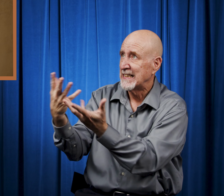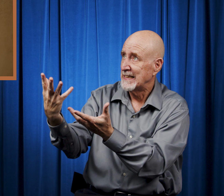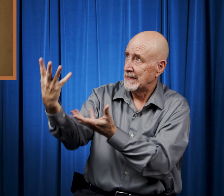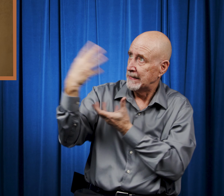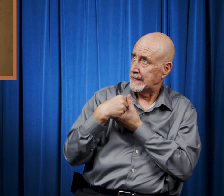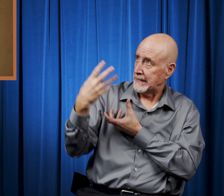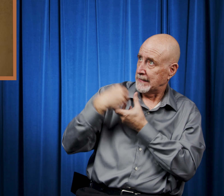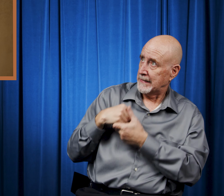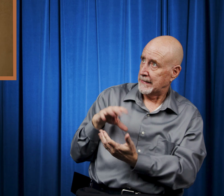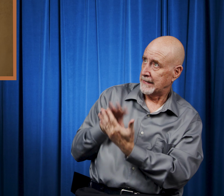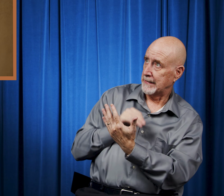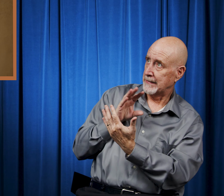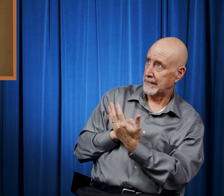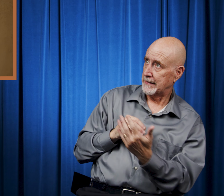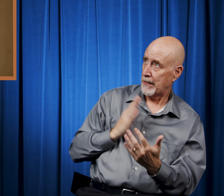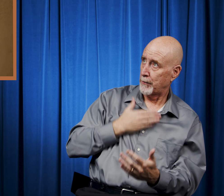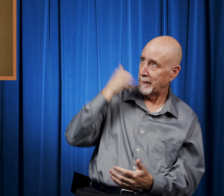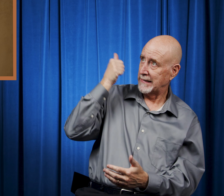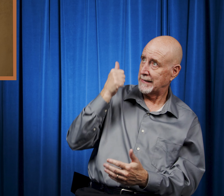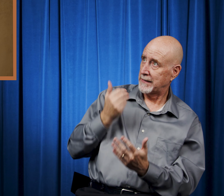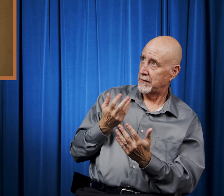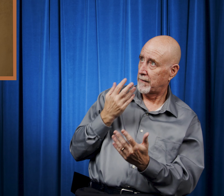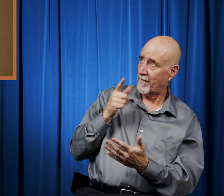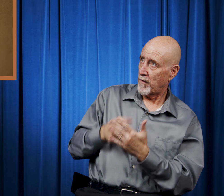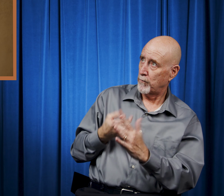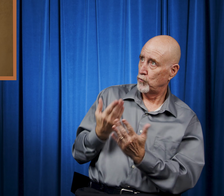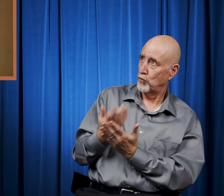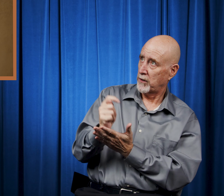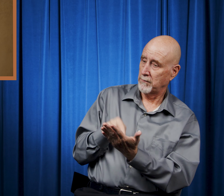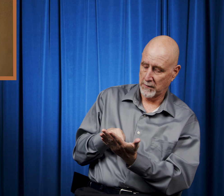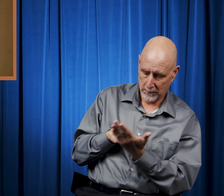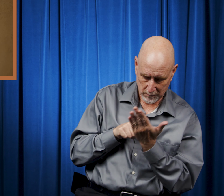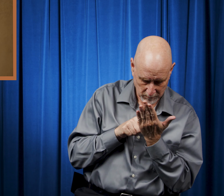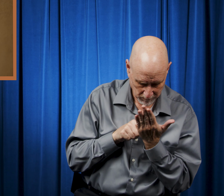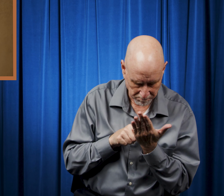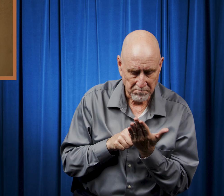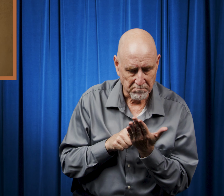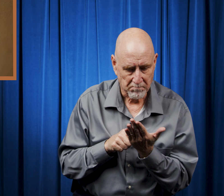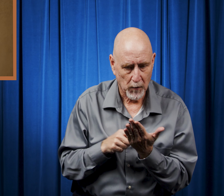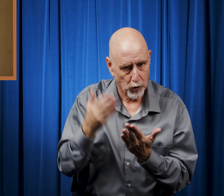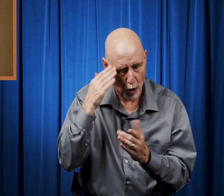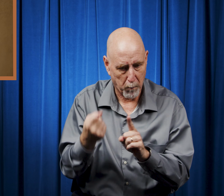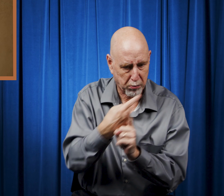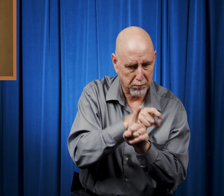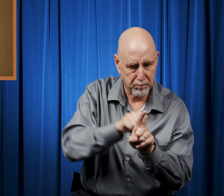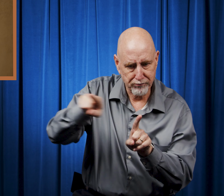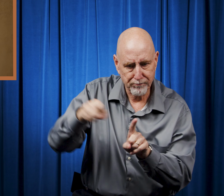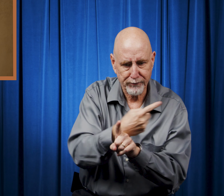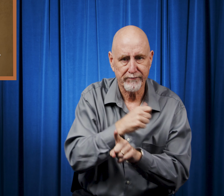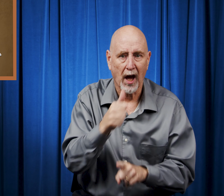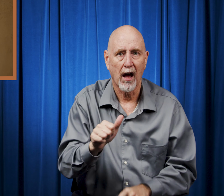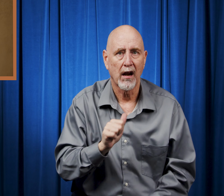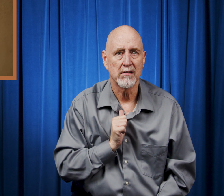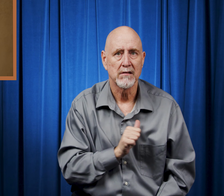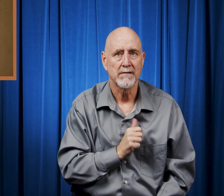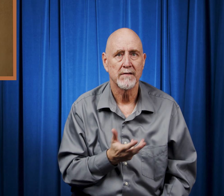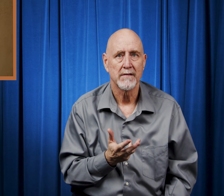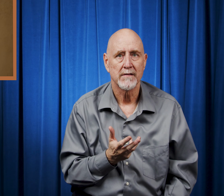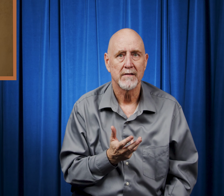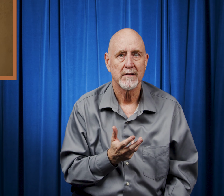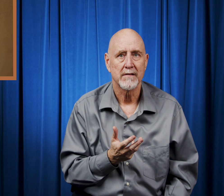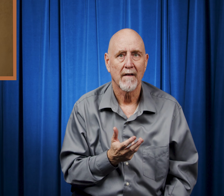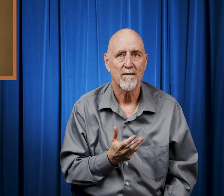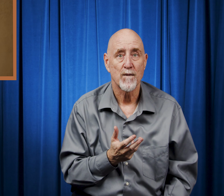and replicate them to the best of our ability as we see in the New Testament, then we can certainly know that we haven't gone wrong in